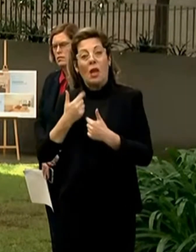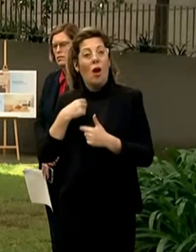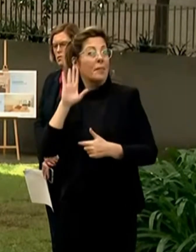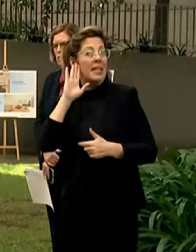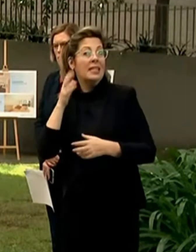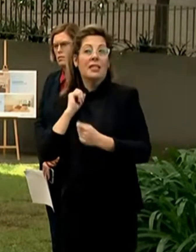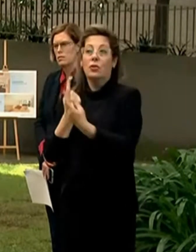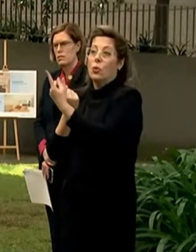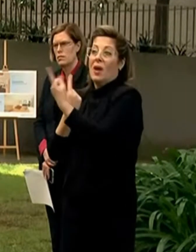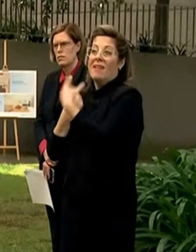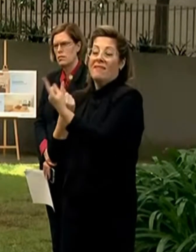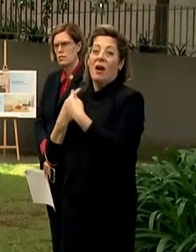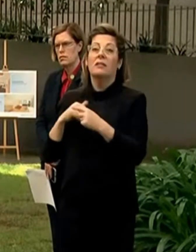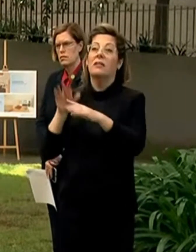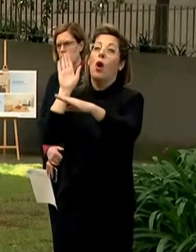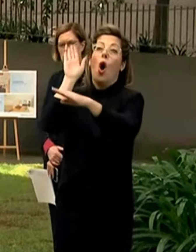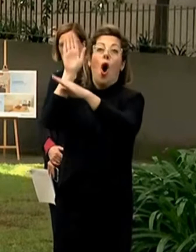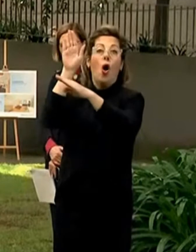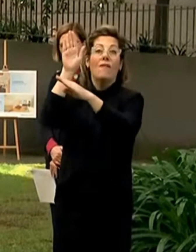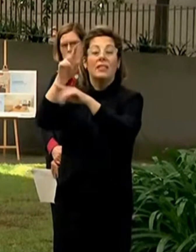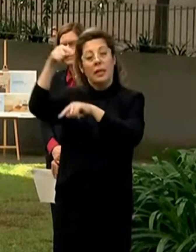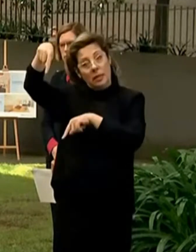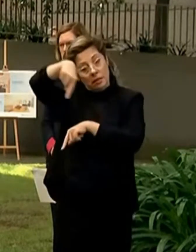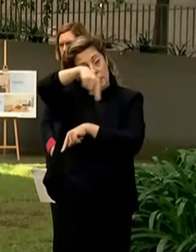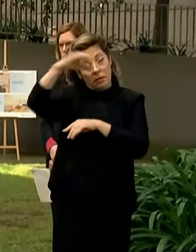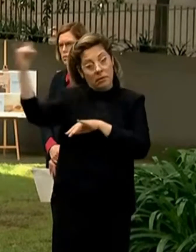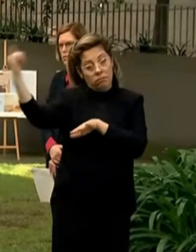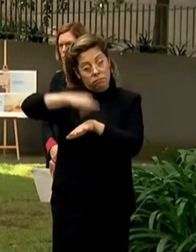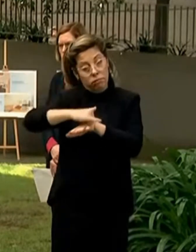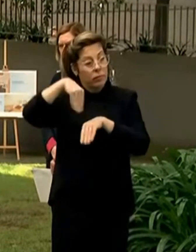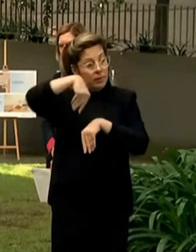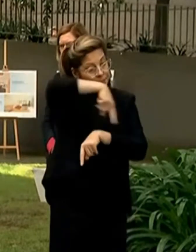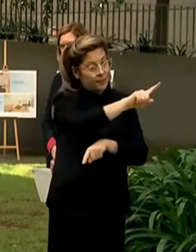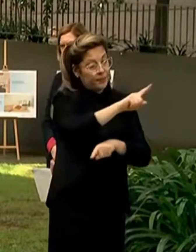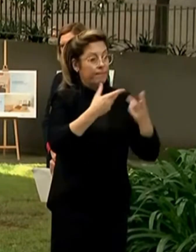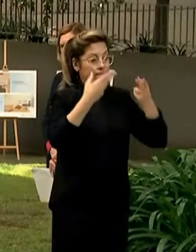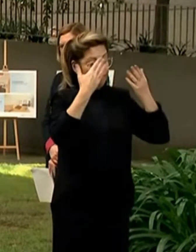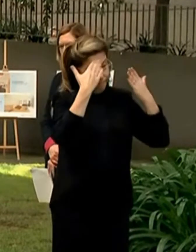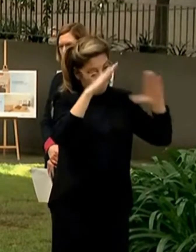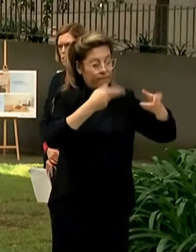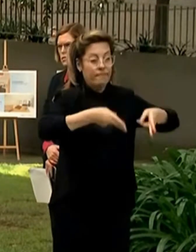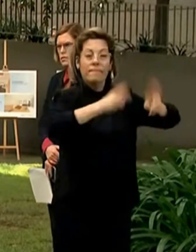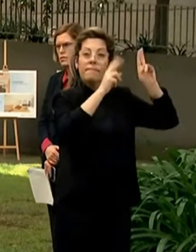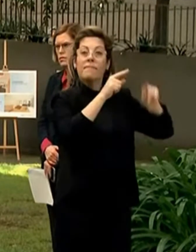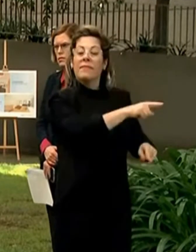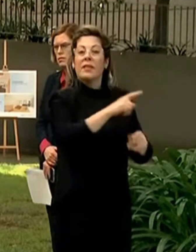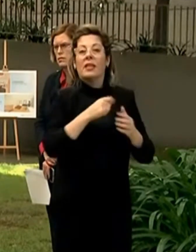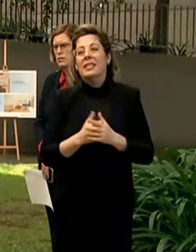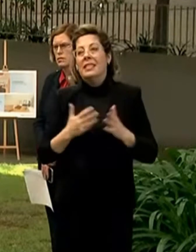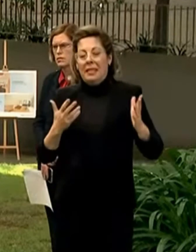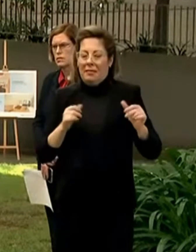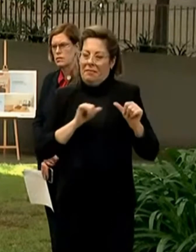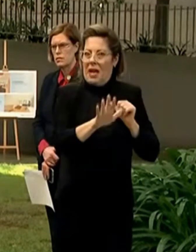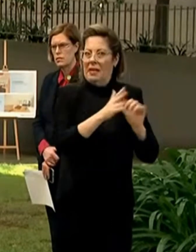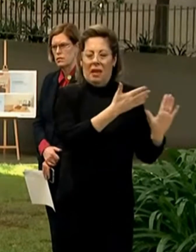will say that our overseas quarantine again has done an incredible job here in New South Wales, but we are considering the